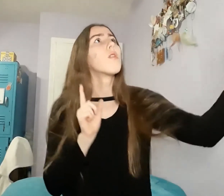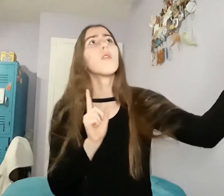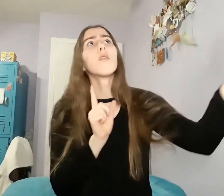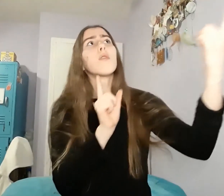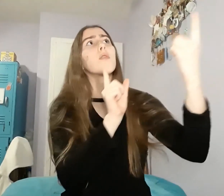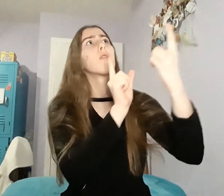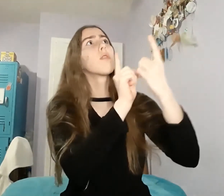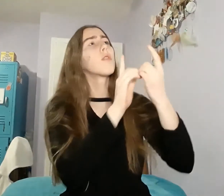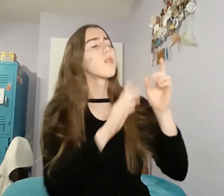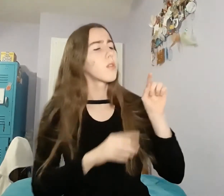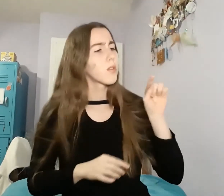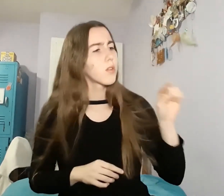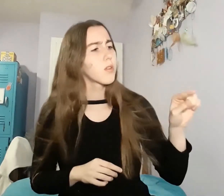my darkest